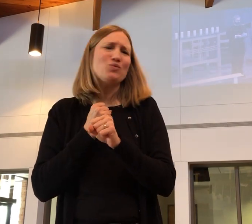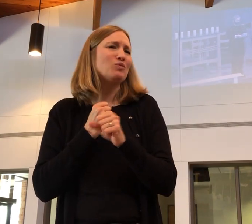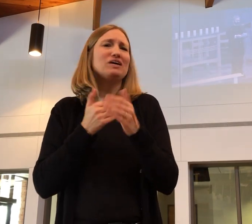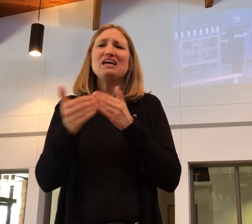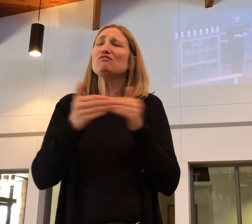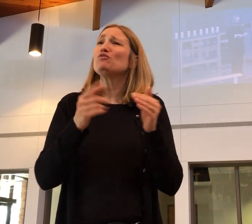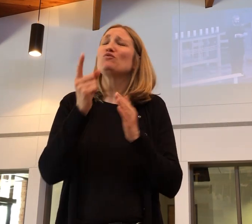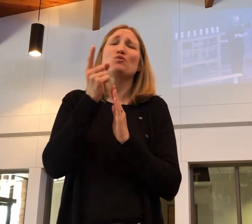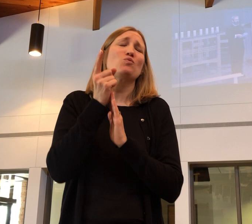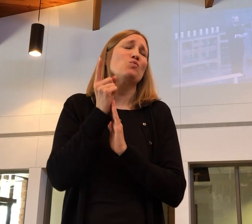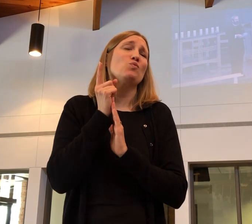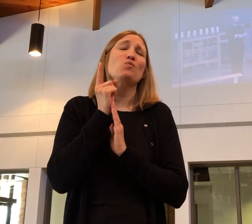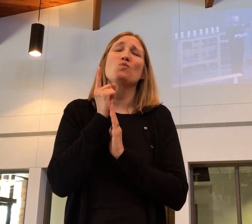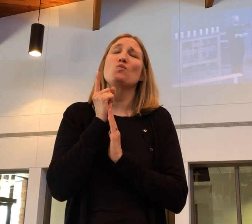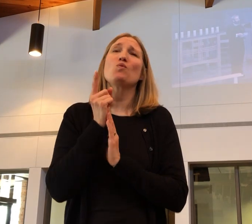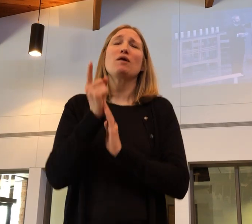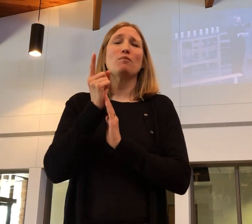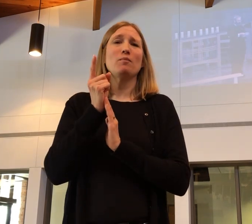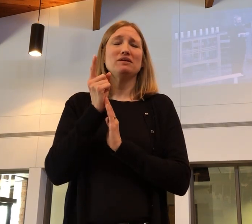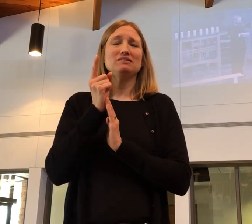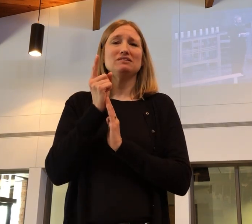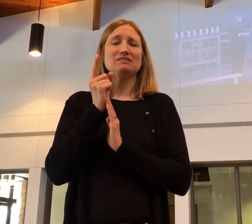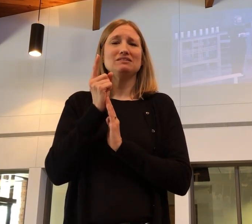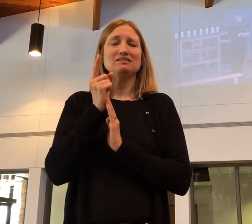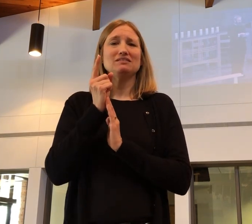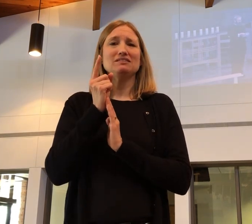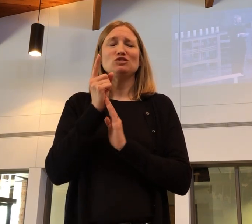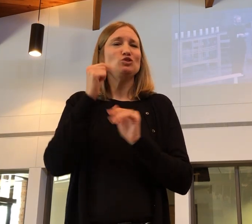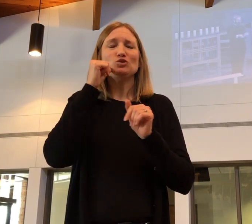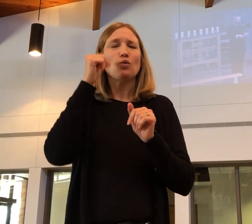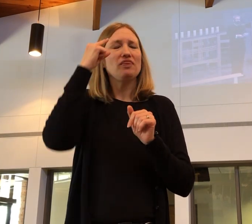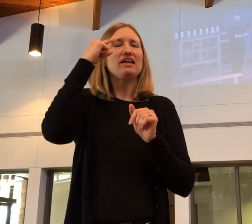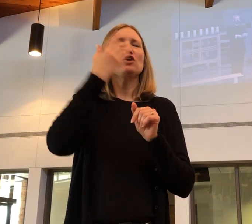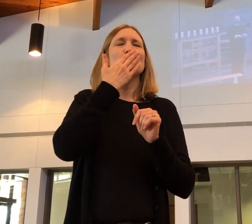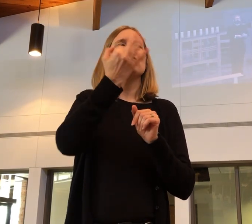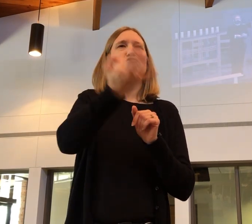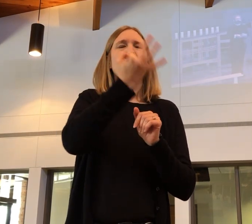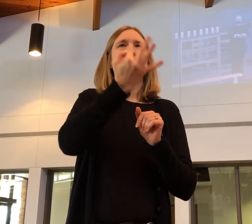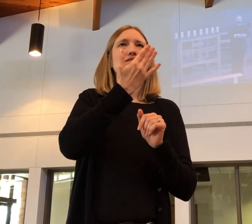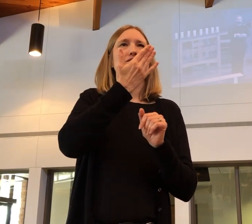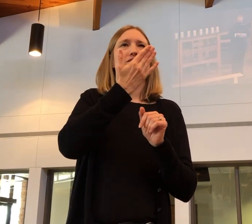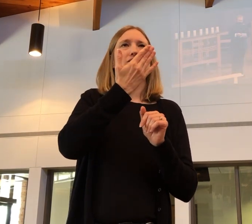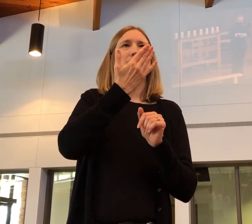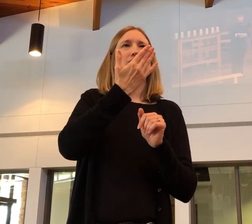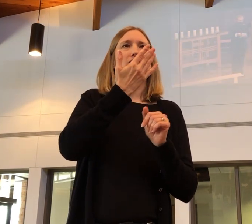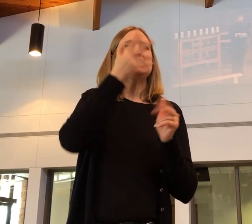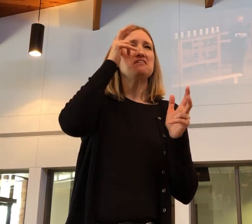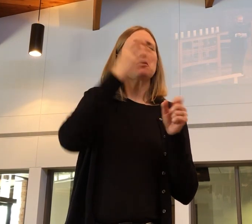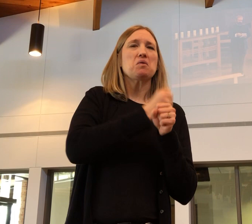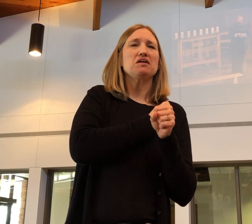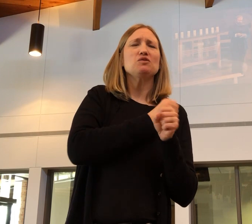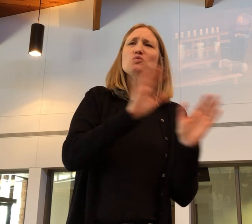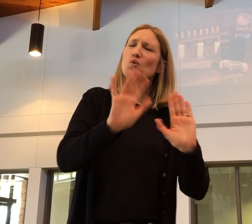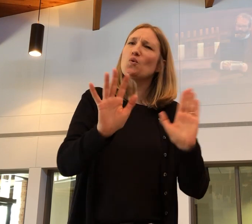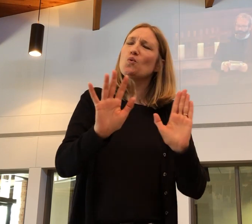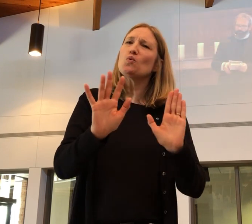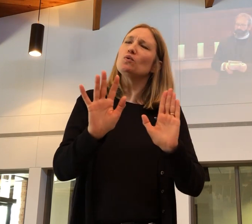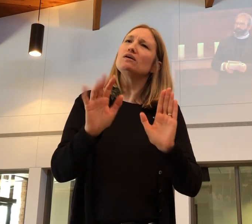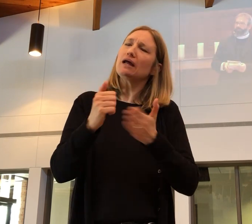moment. No, Good Friday is about remembering all that Jesus has endured.